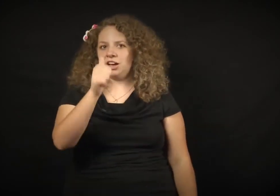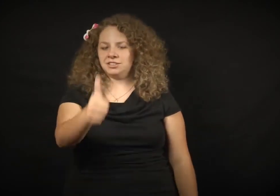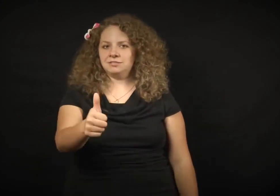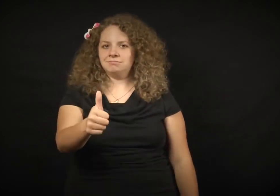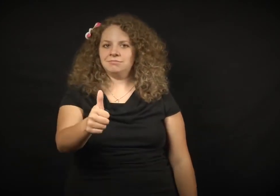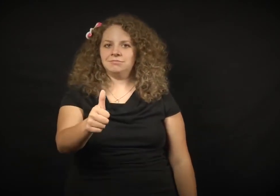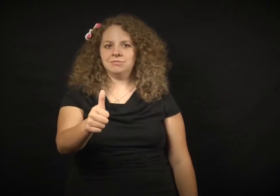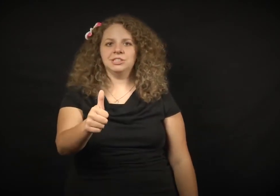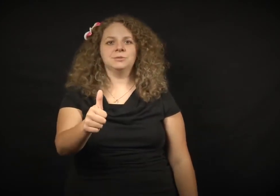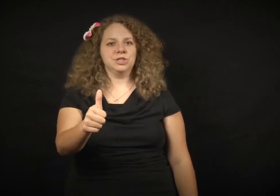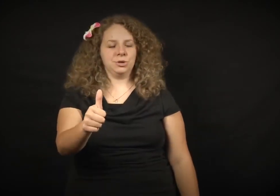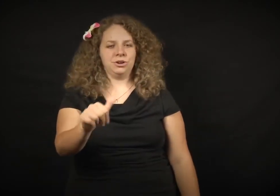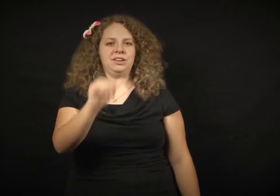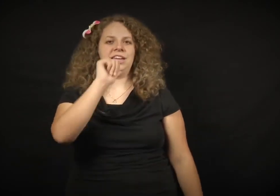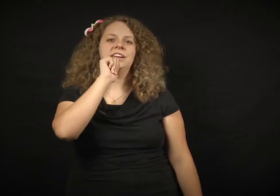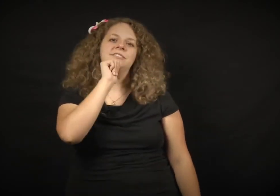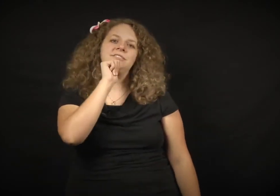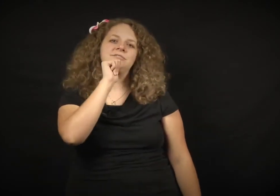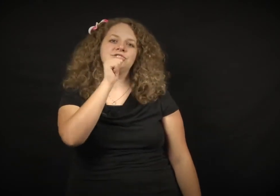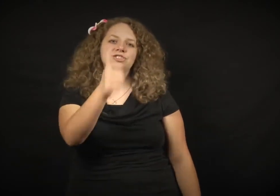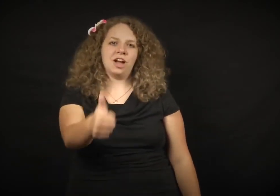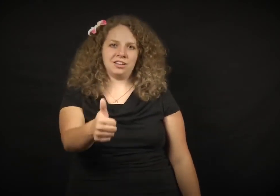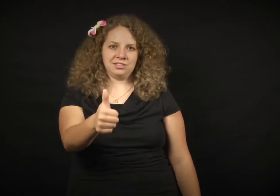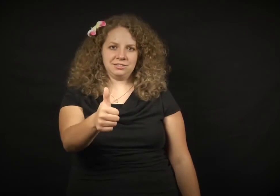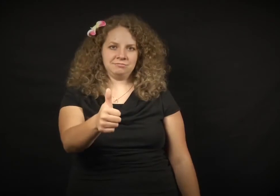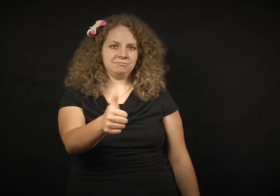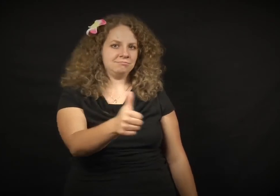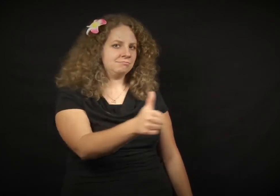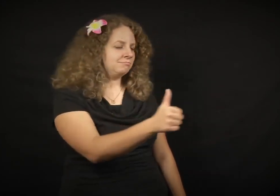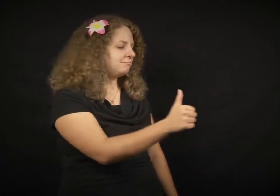Not. This would show a negative. Not.